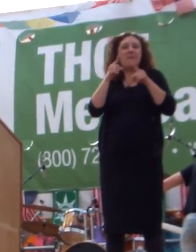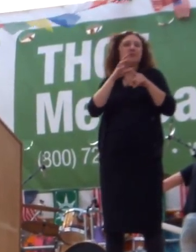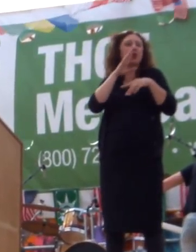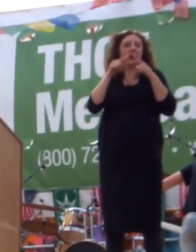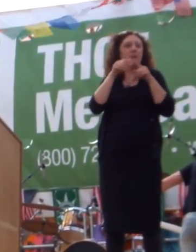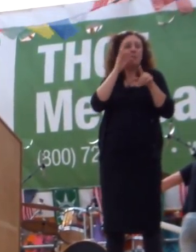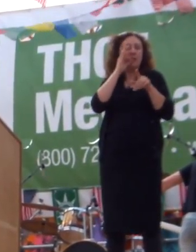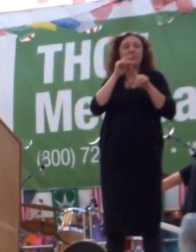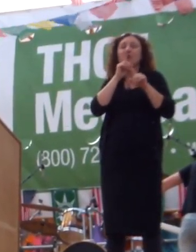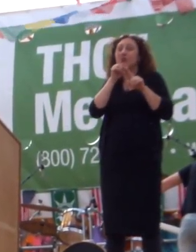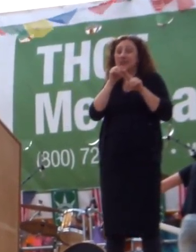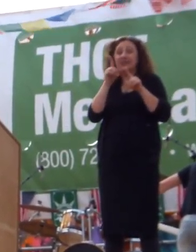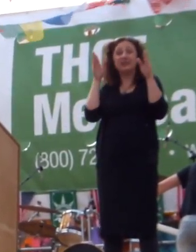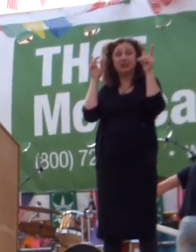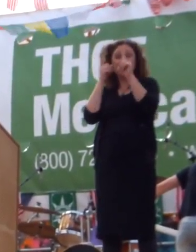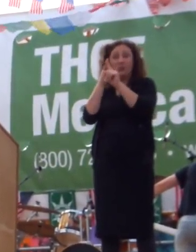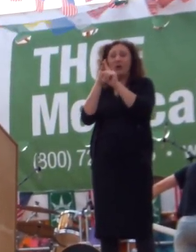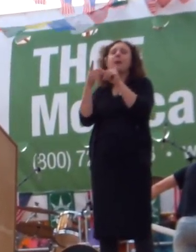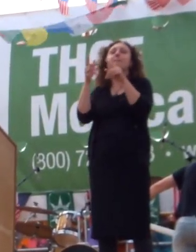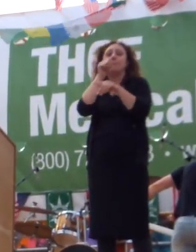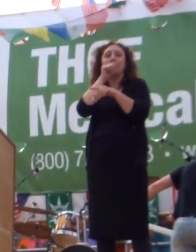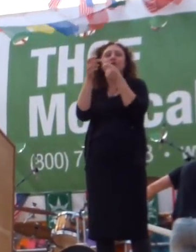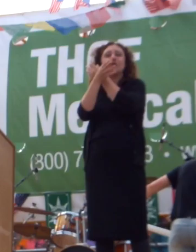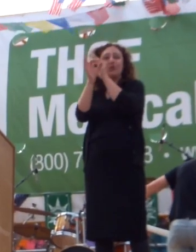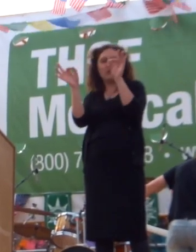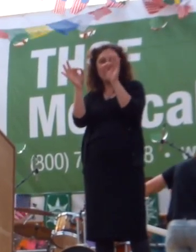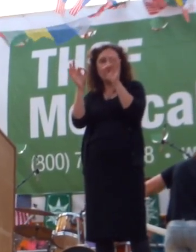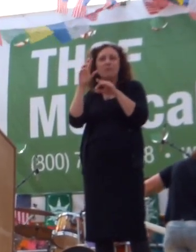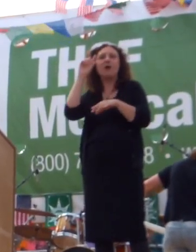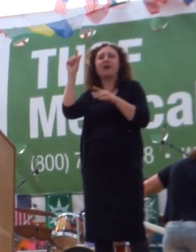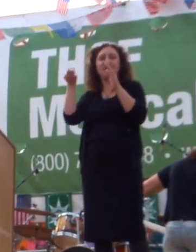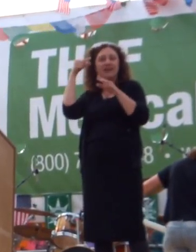freedom, that area where government may not